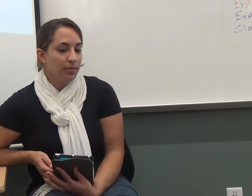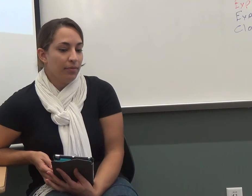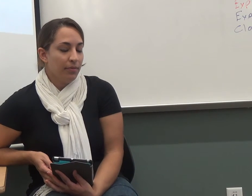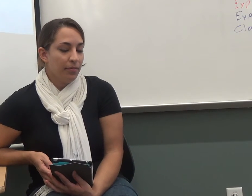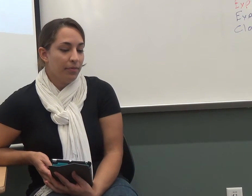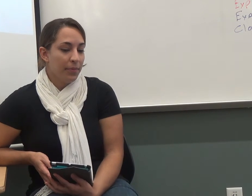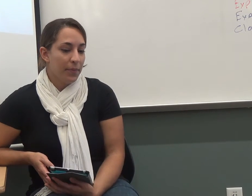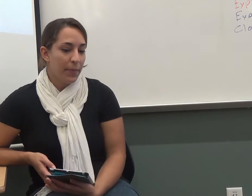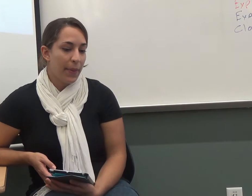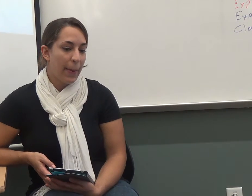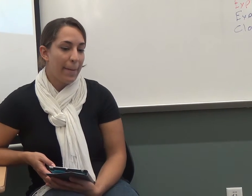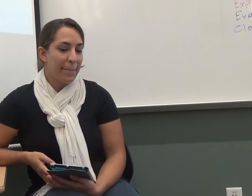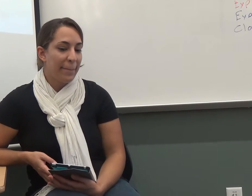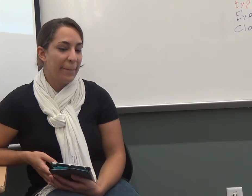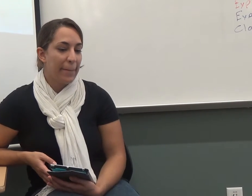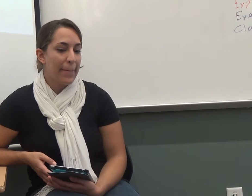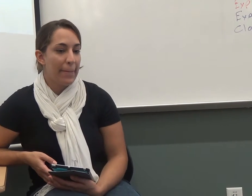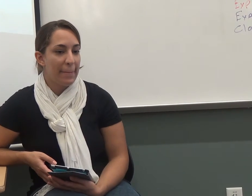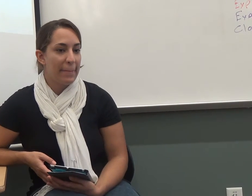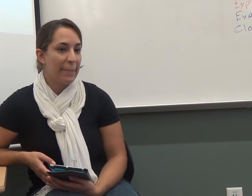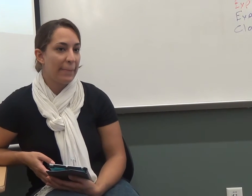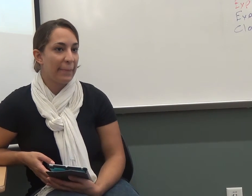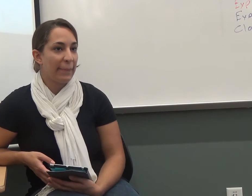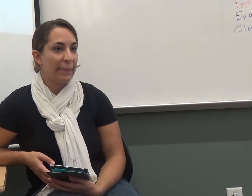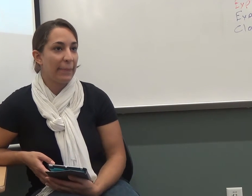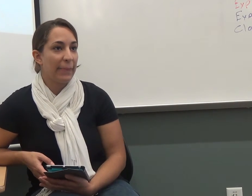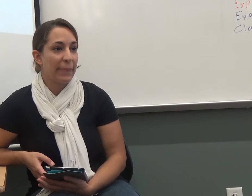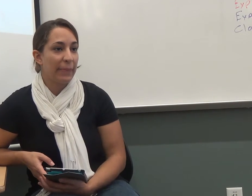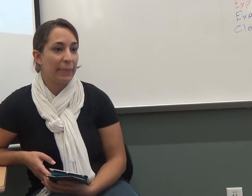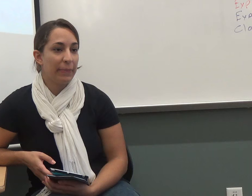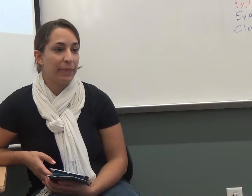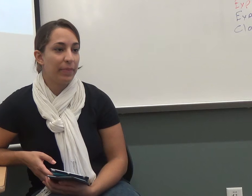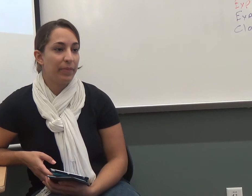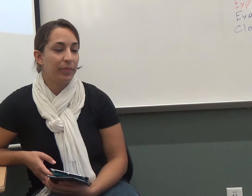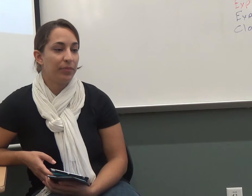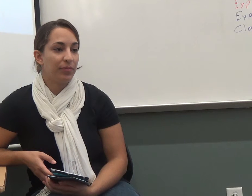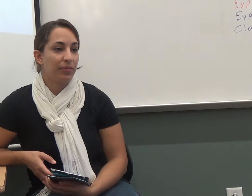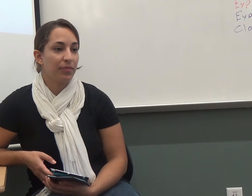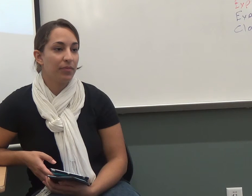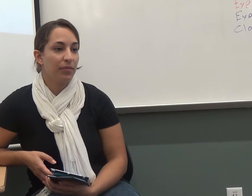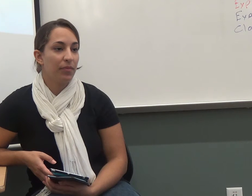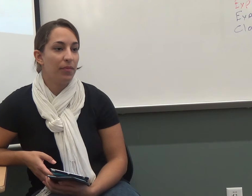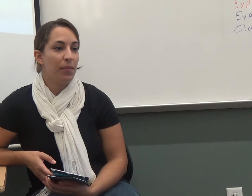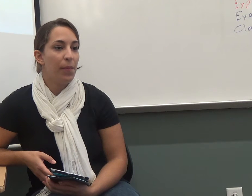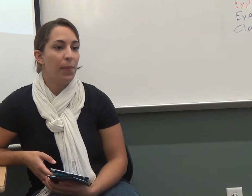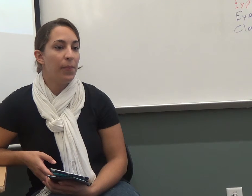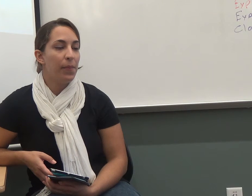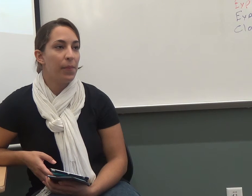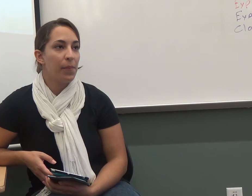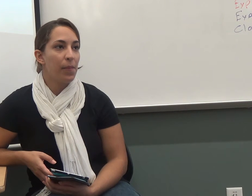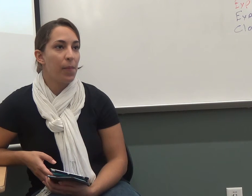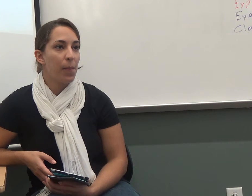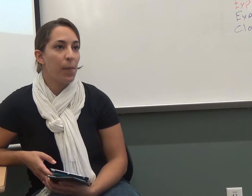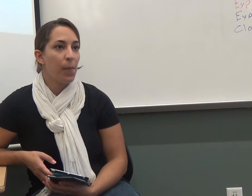Okay, so start here, and that's what we have, is that first and second? Yes. Okay, so I'm just gonna make a quick call, you